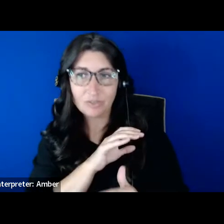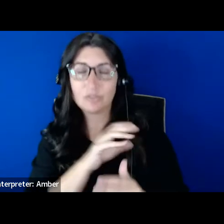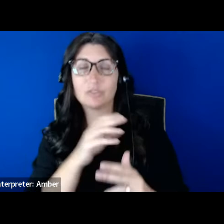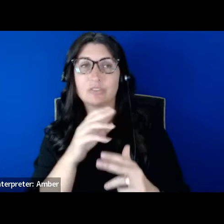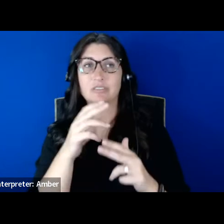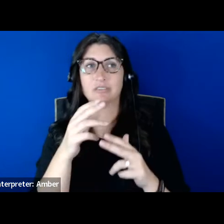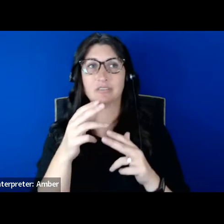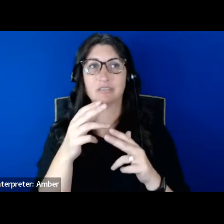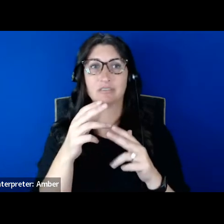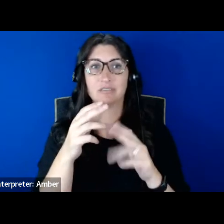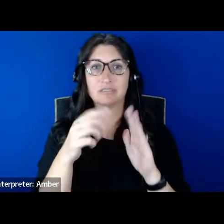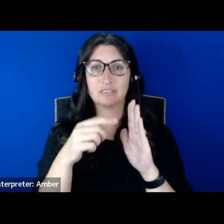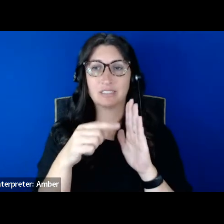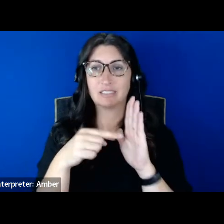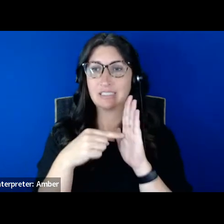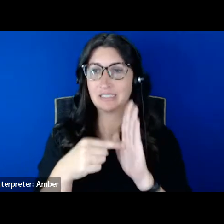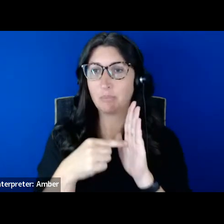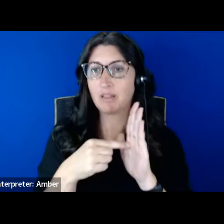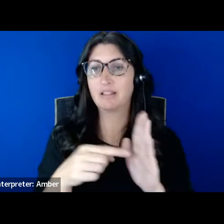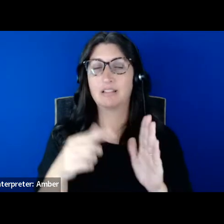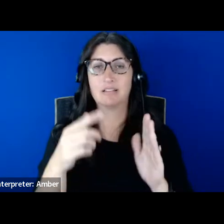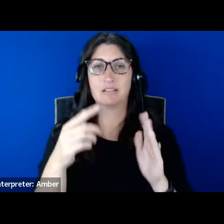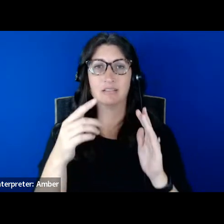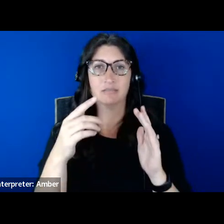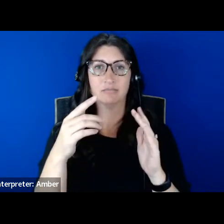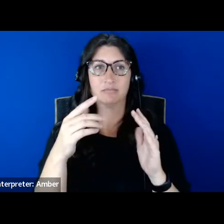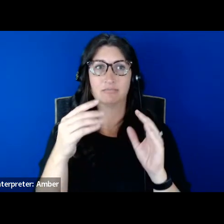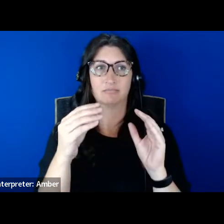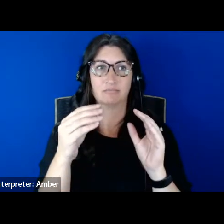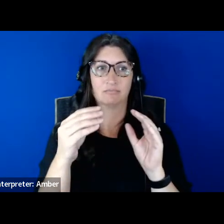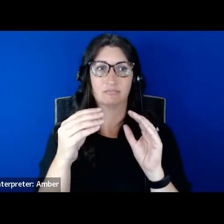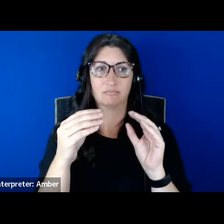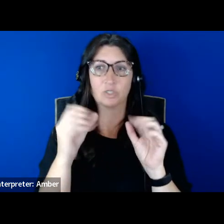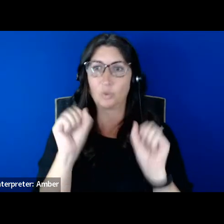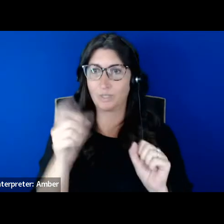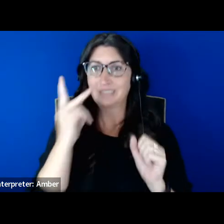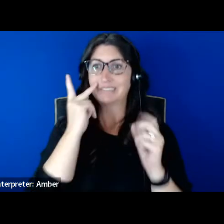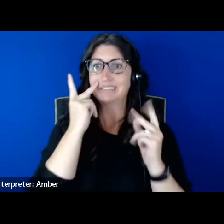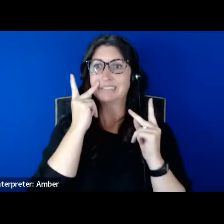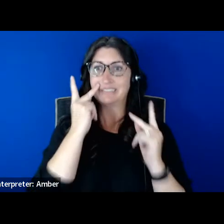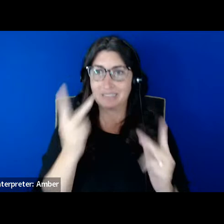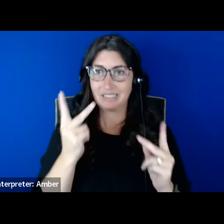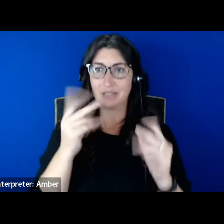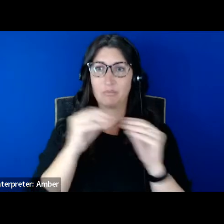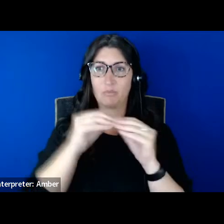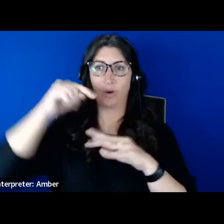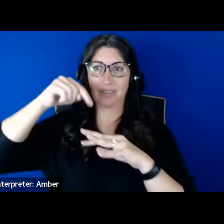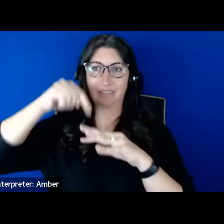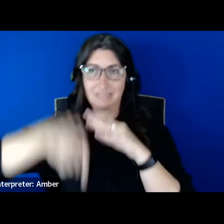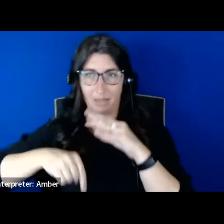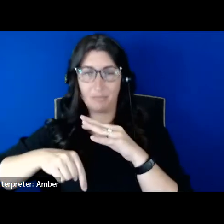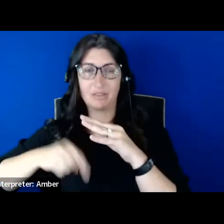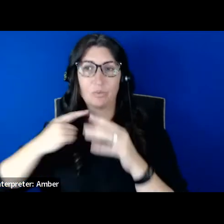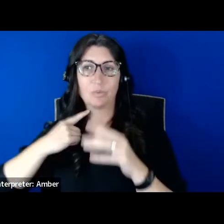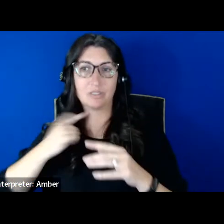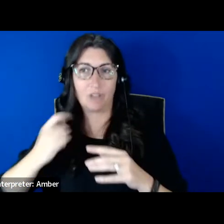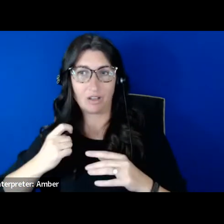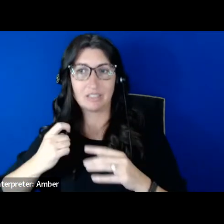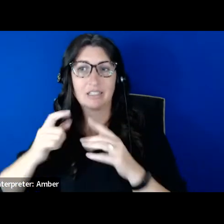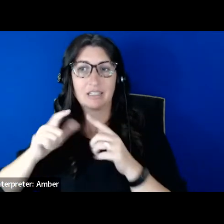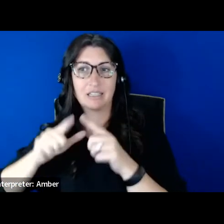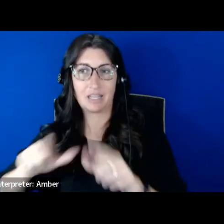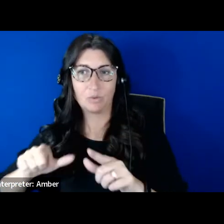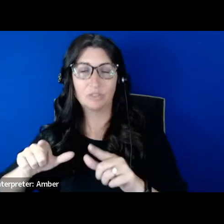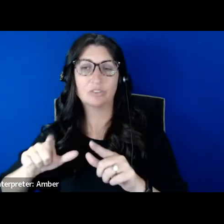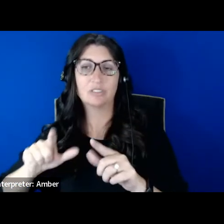the symbolism, they are more, you can see the depth of it more in the Tongan language. And then you can, of course,